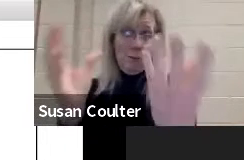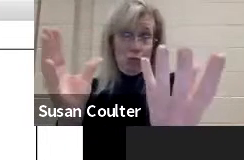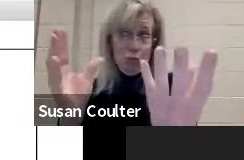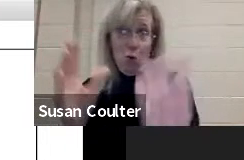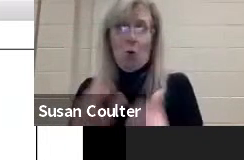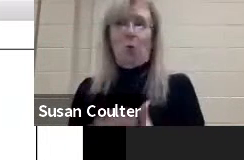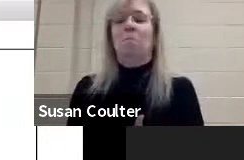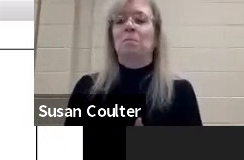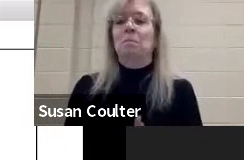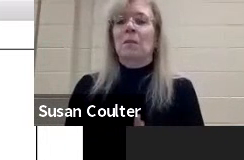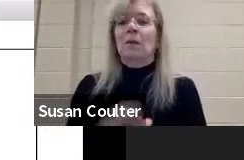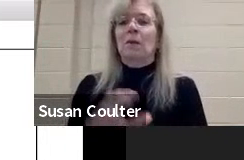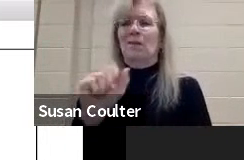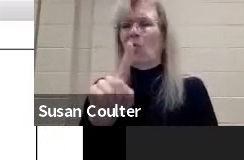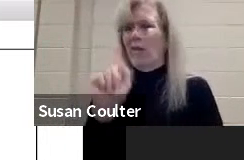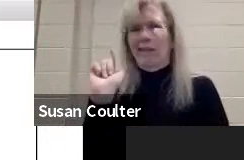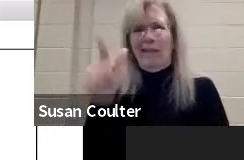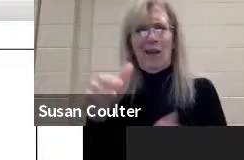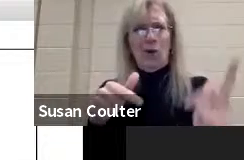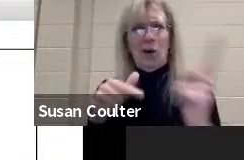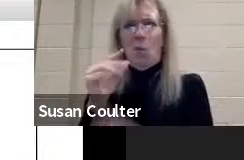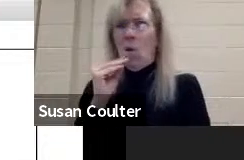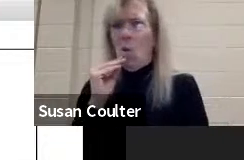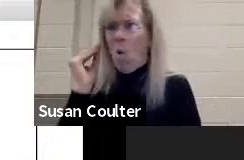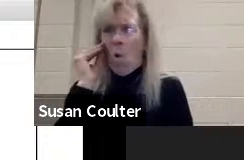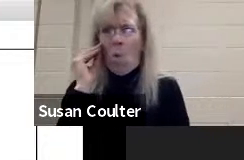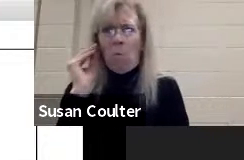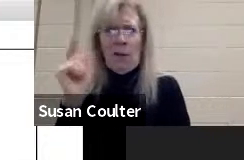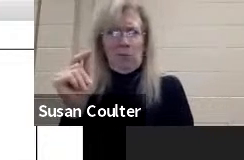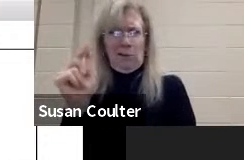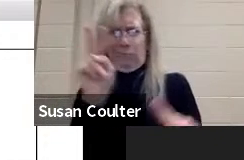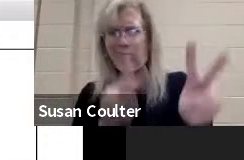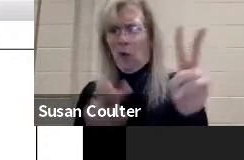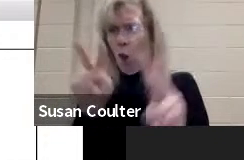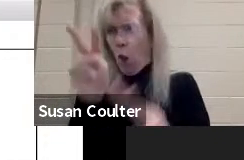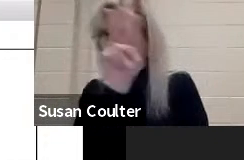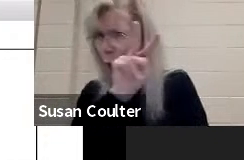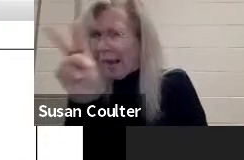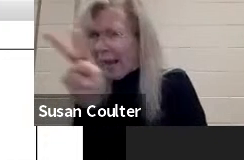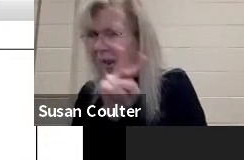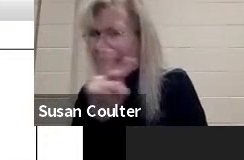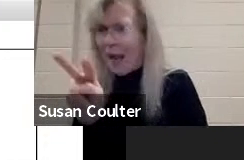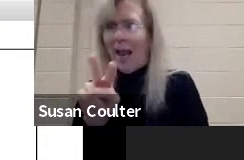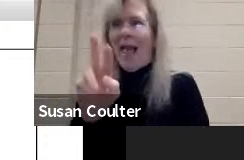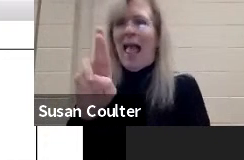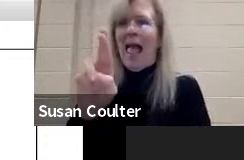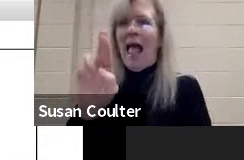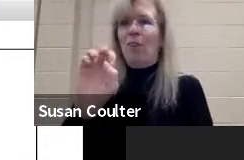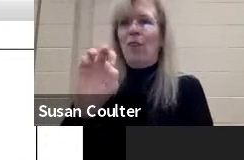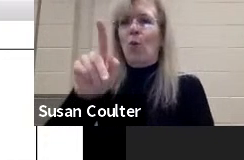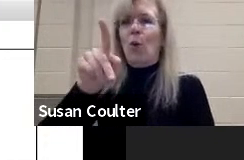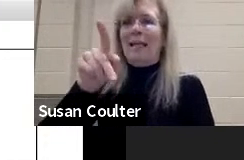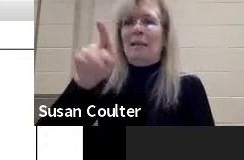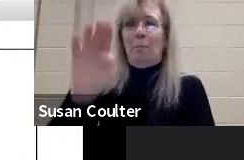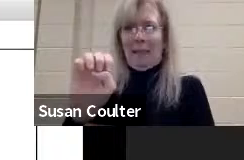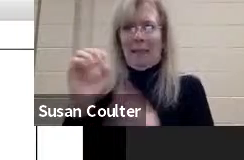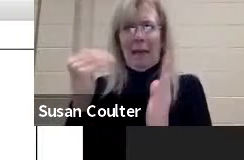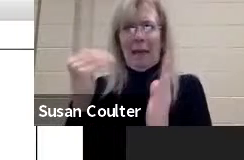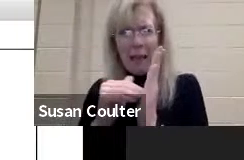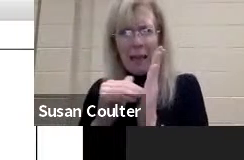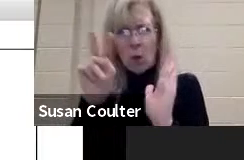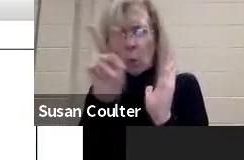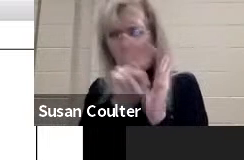you, let you know. So then later I went home, I was looking at the